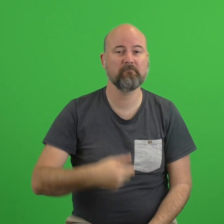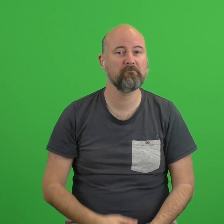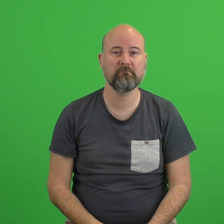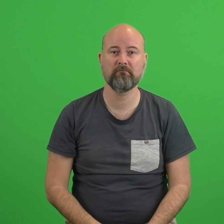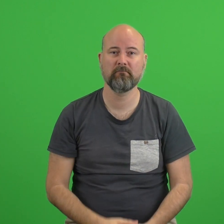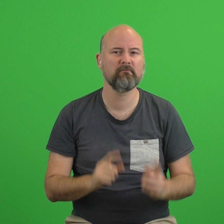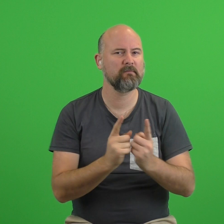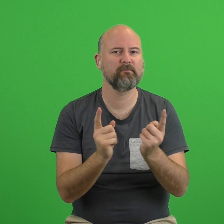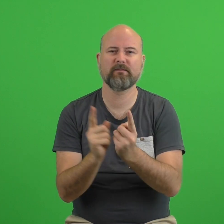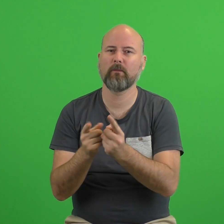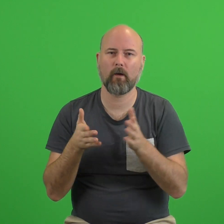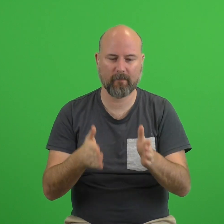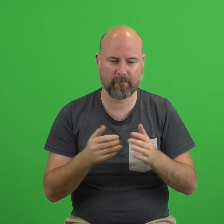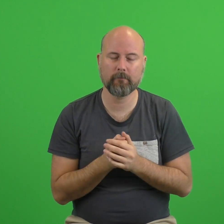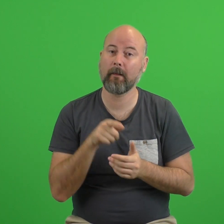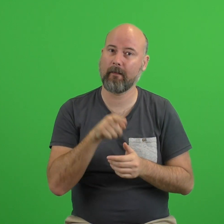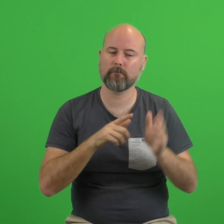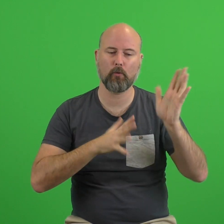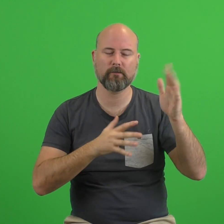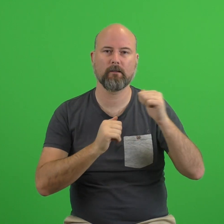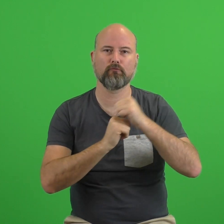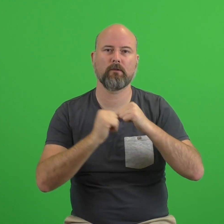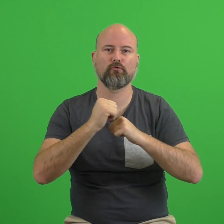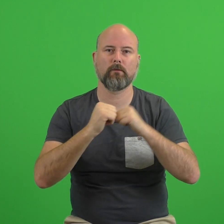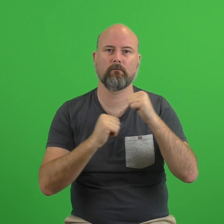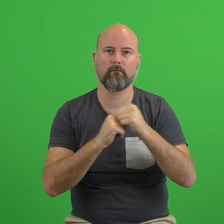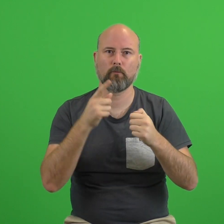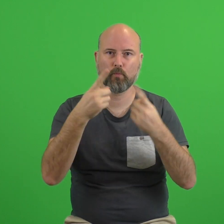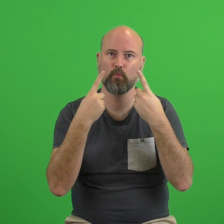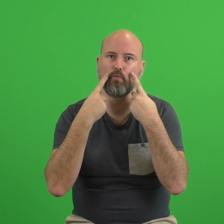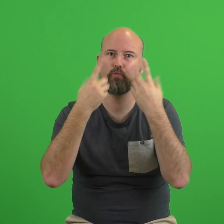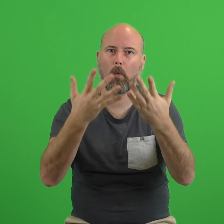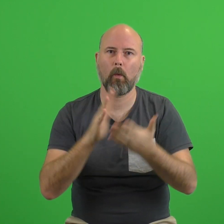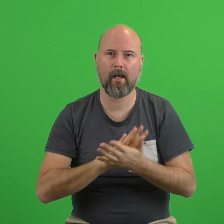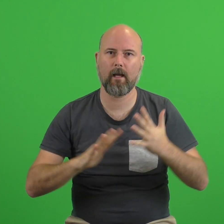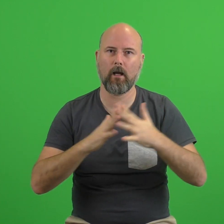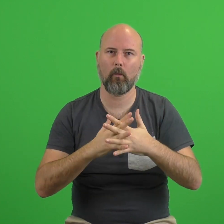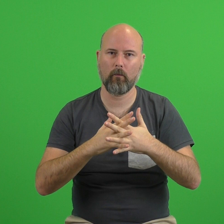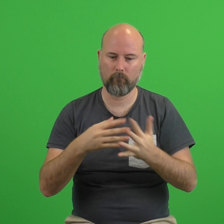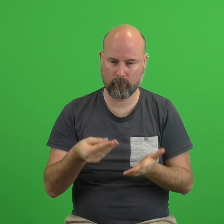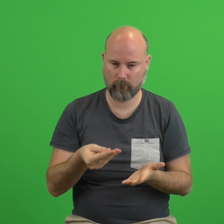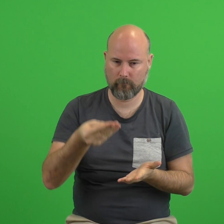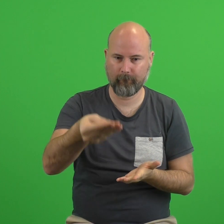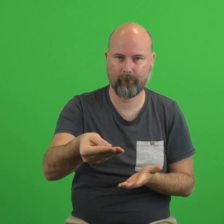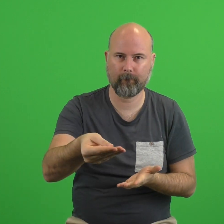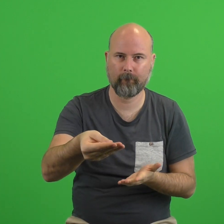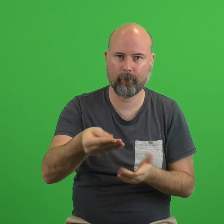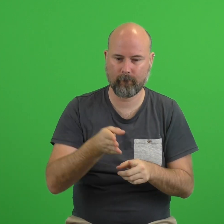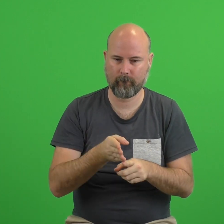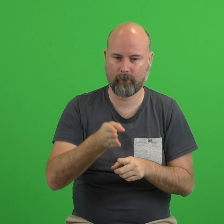pen. There's different ways I can do it, but they're all very visual and they all follow an appropriate Auslan structure in that they show